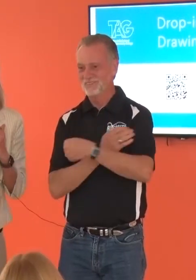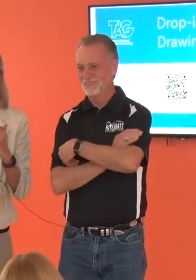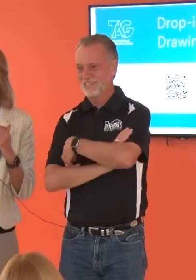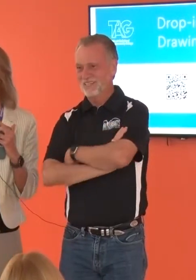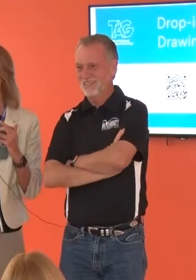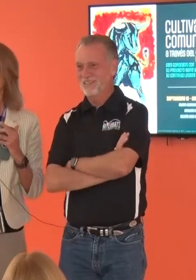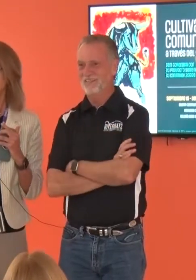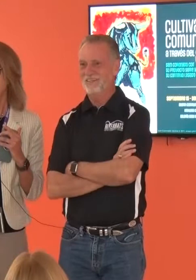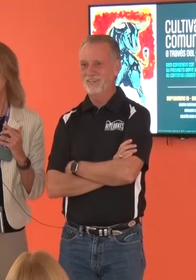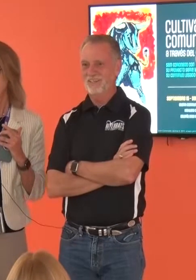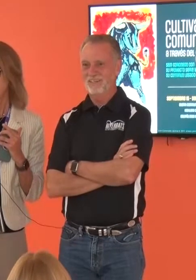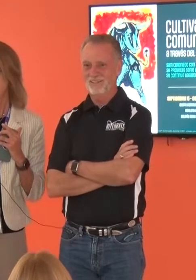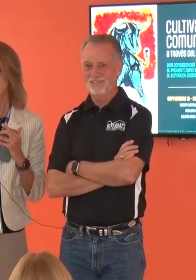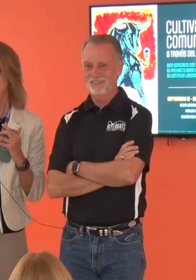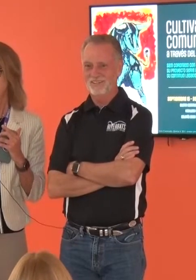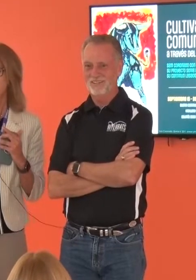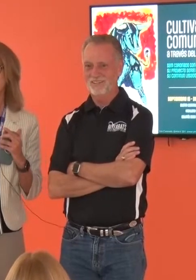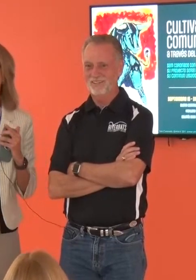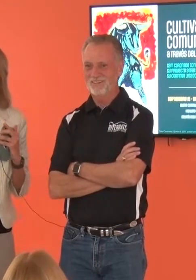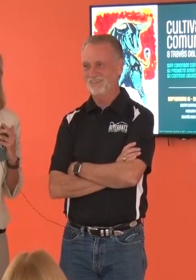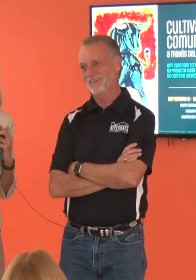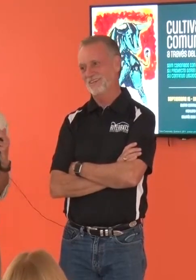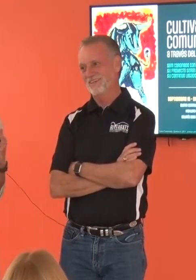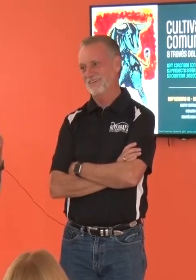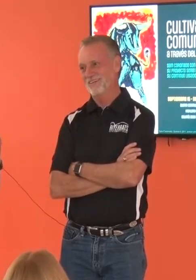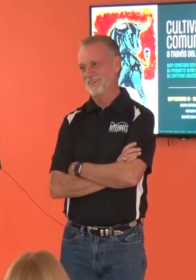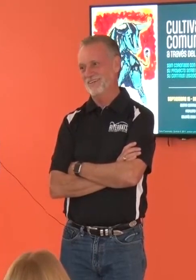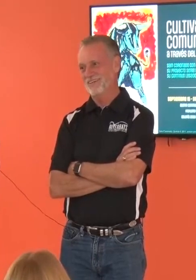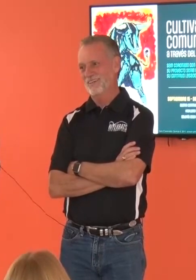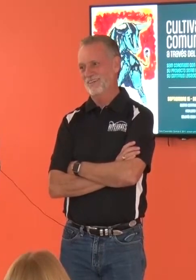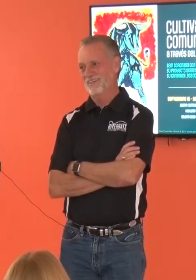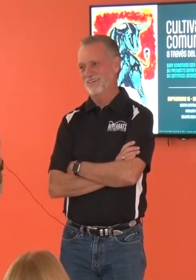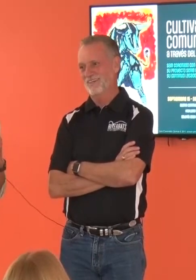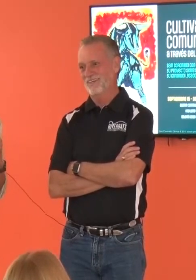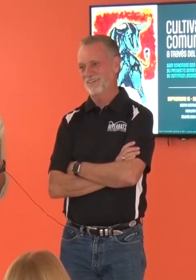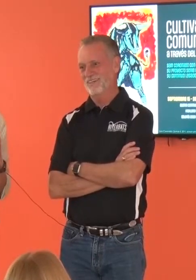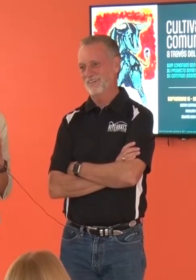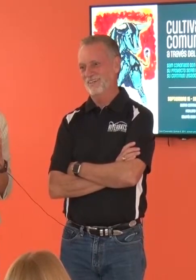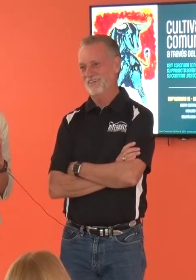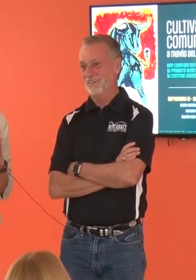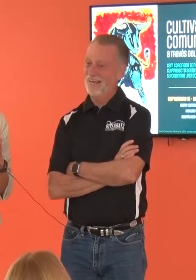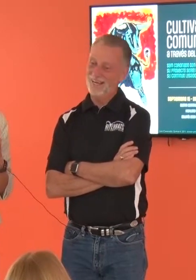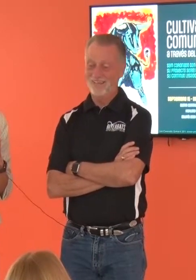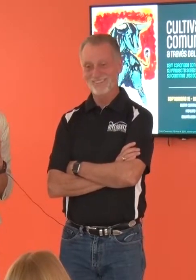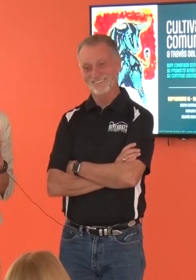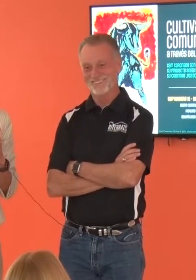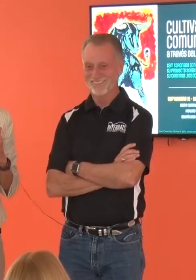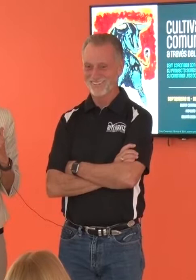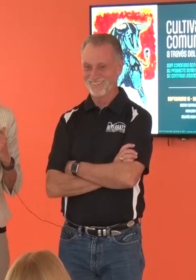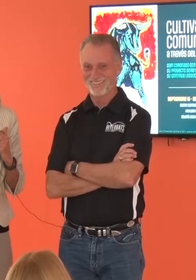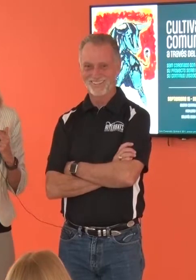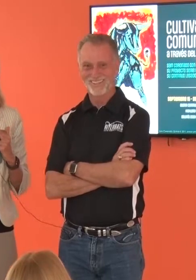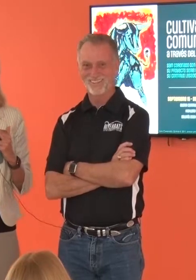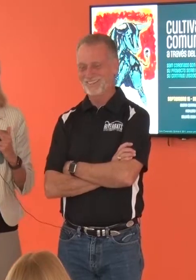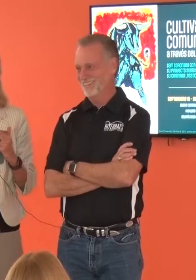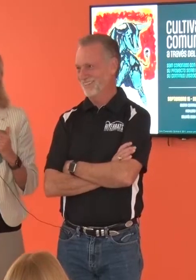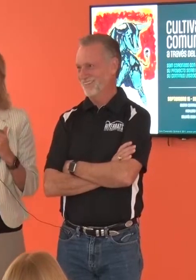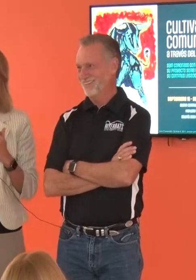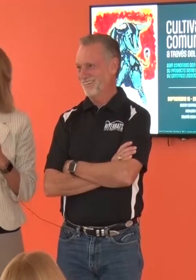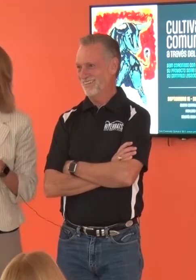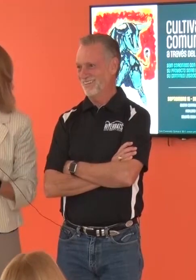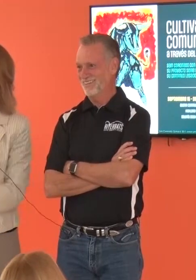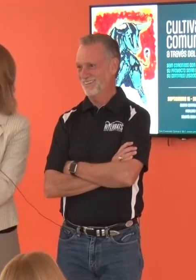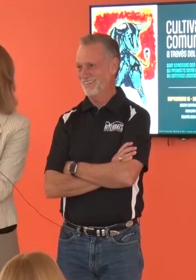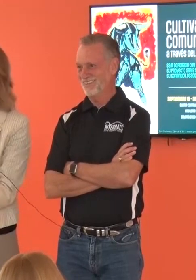Finalist number one is A&M. Finalist number two is UT. So congratulations, y'all. That